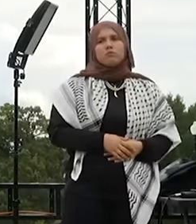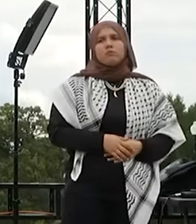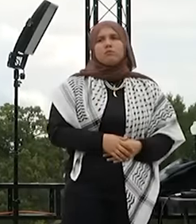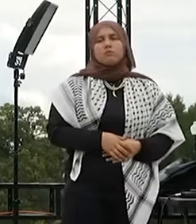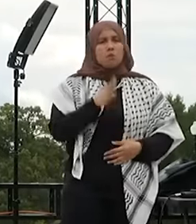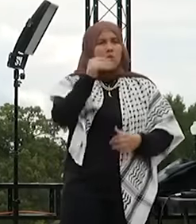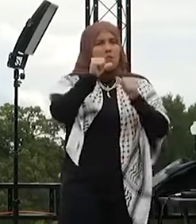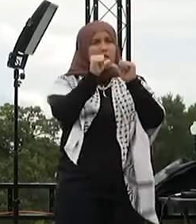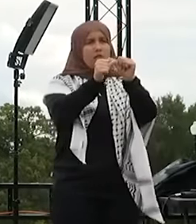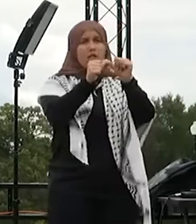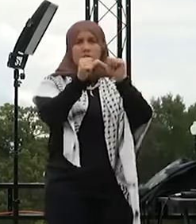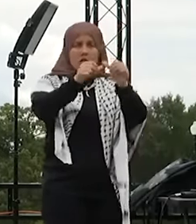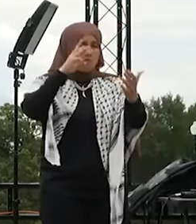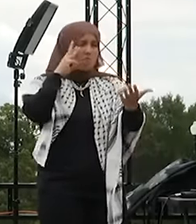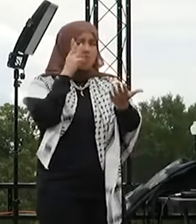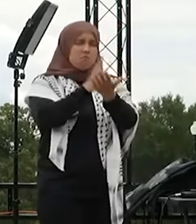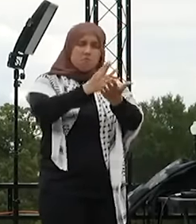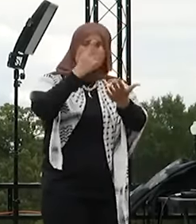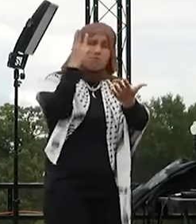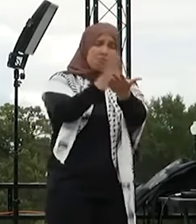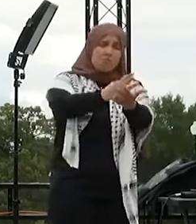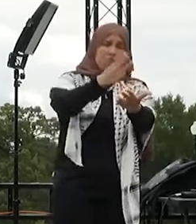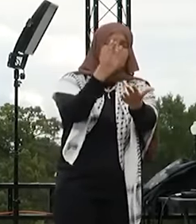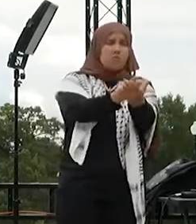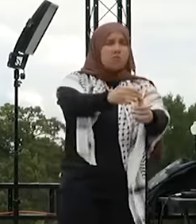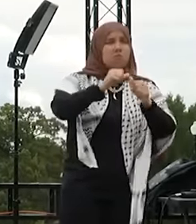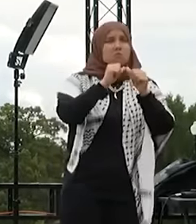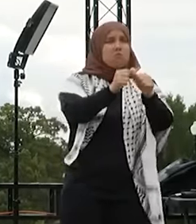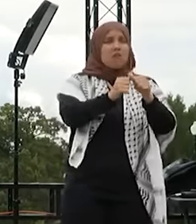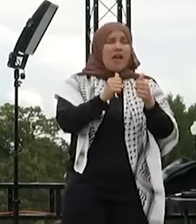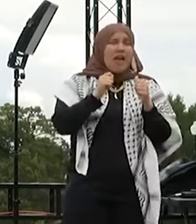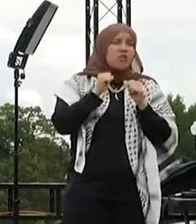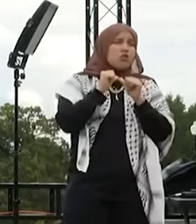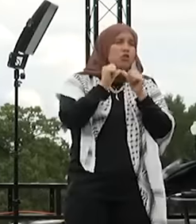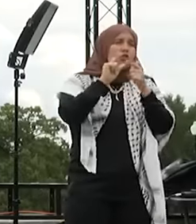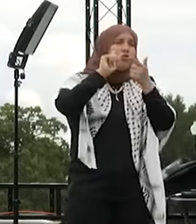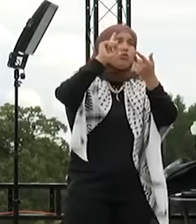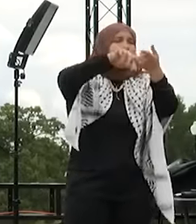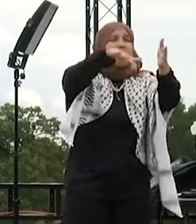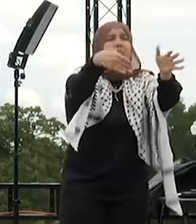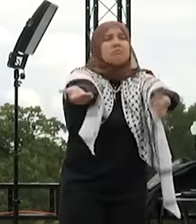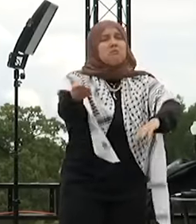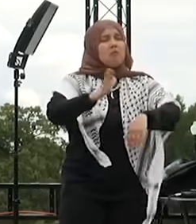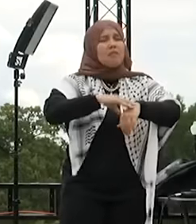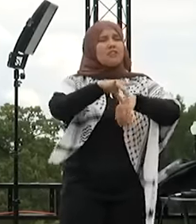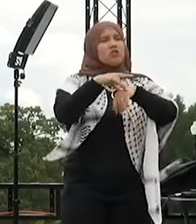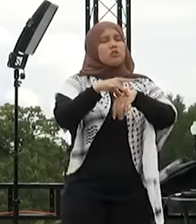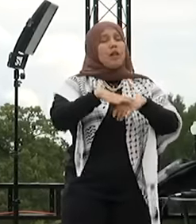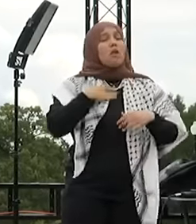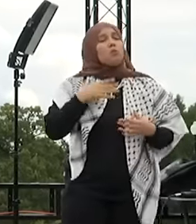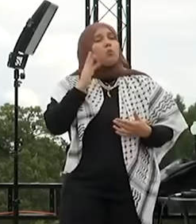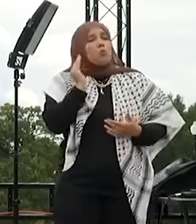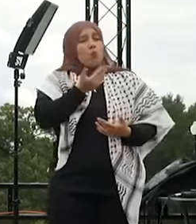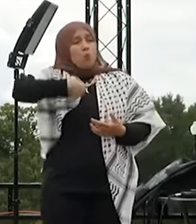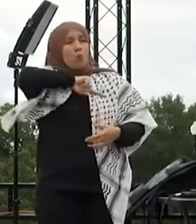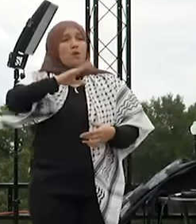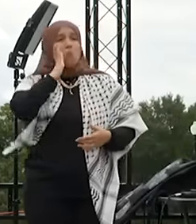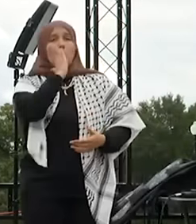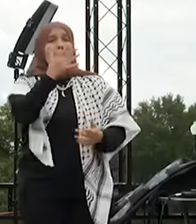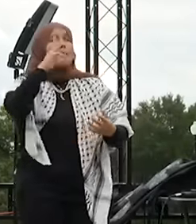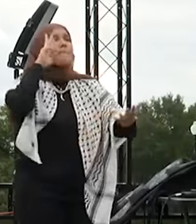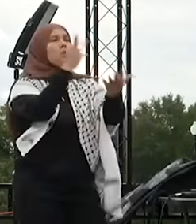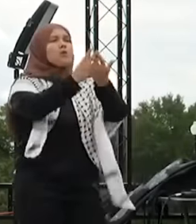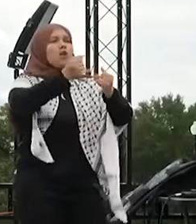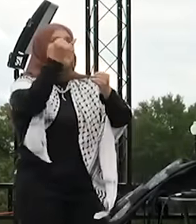going to keep bearing witness as long as we can on this earth. And we will bear witness on that final day that we